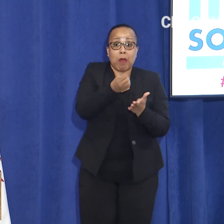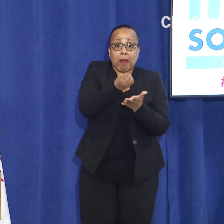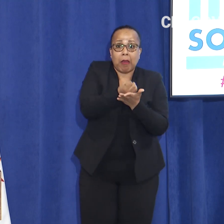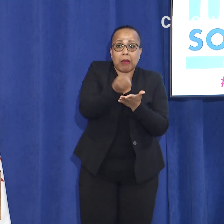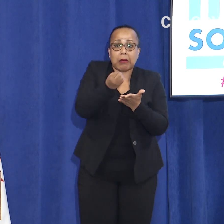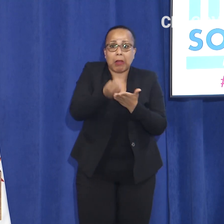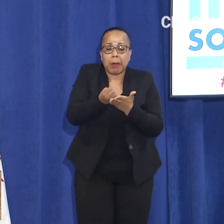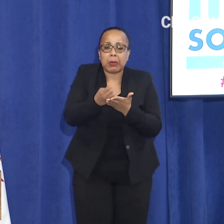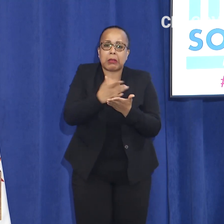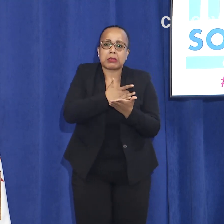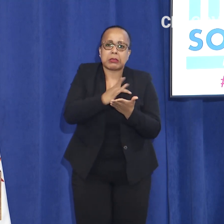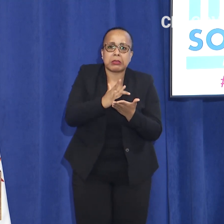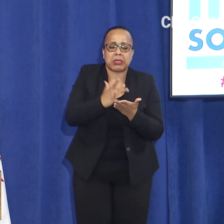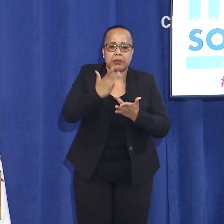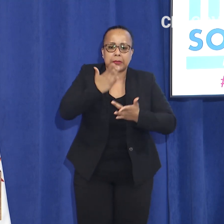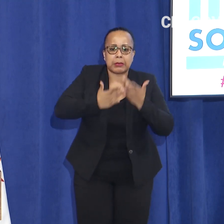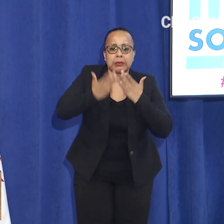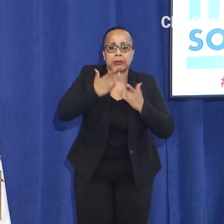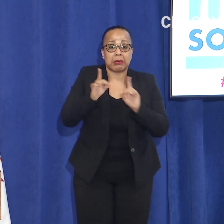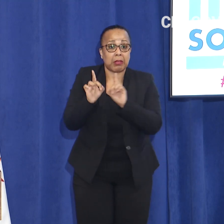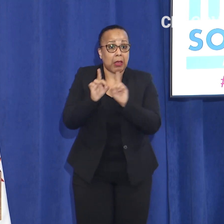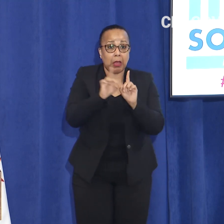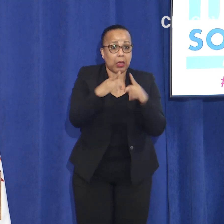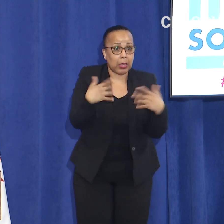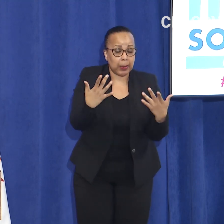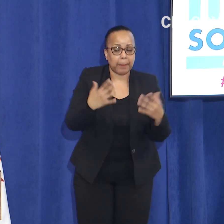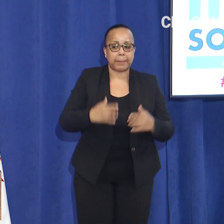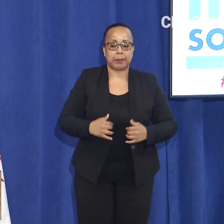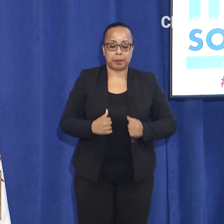economically sensitive, like